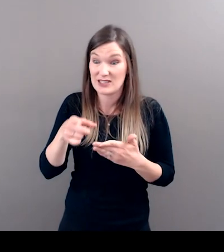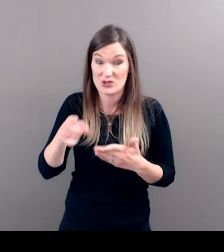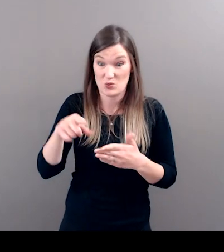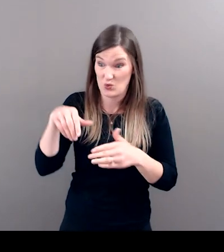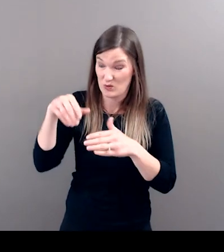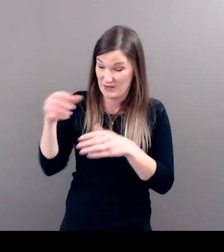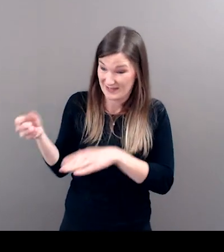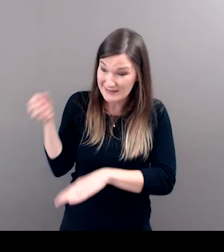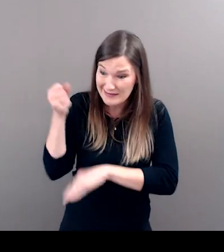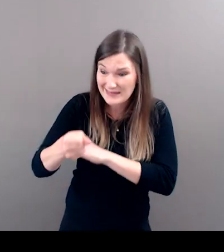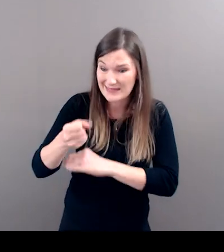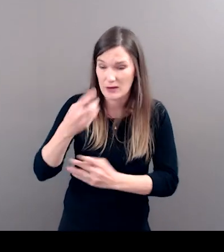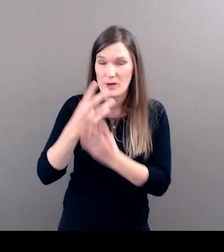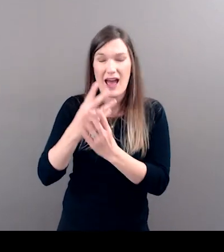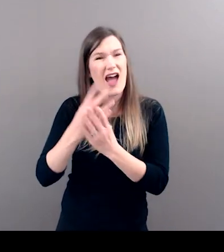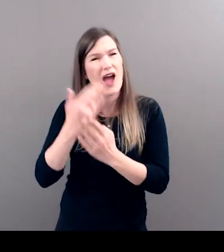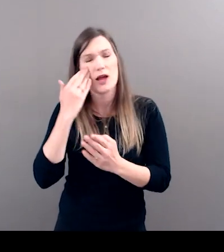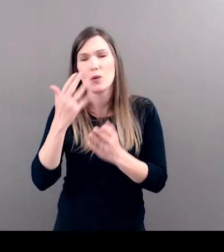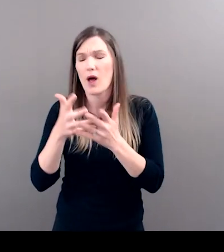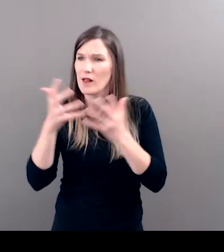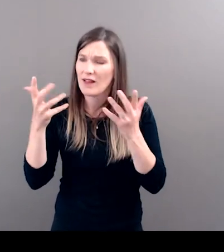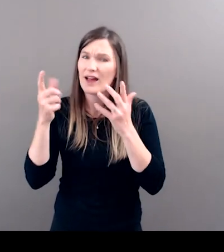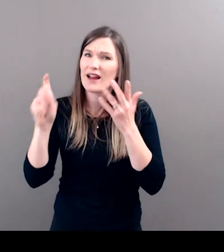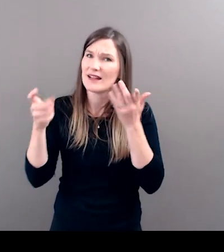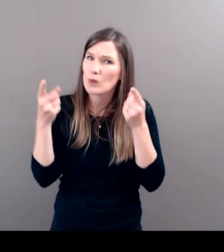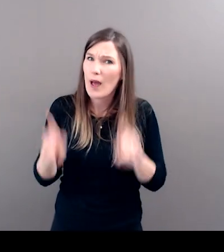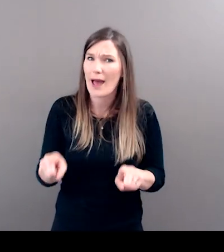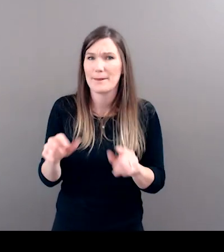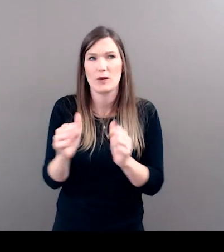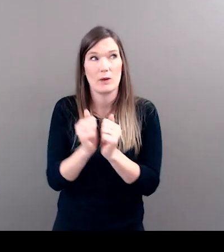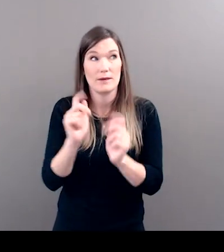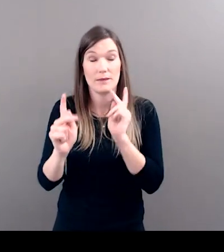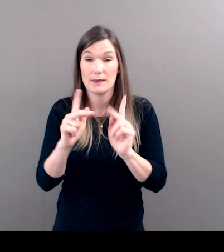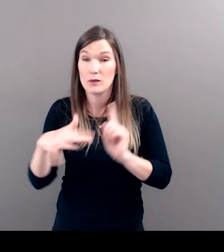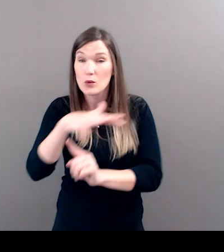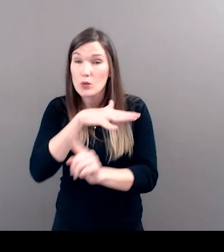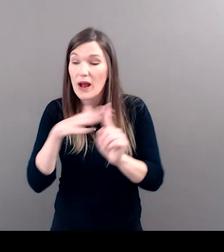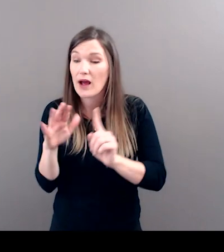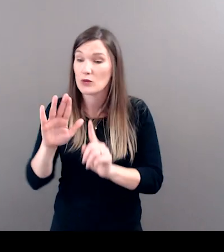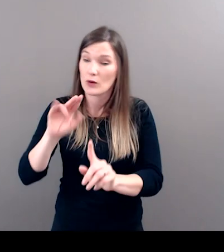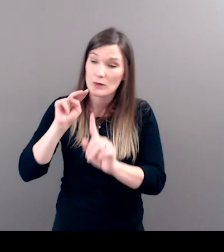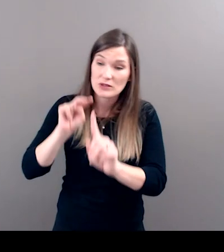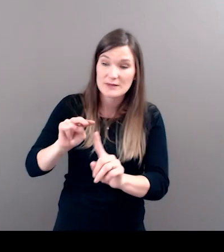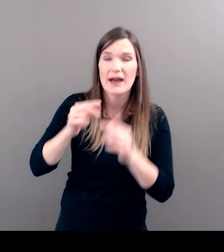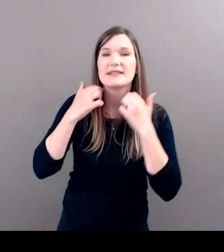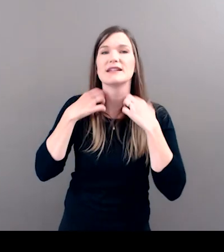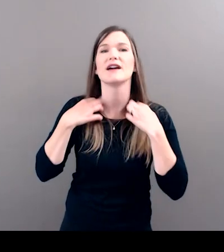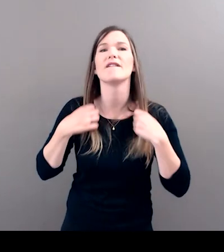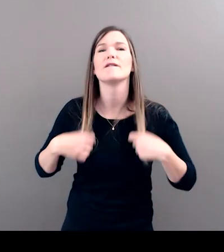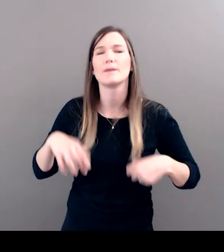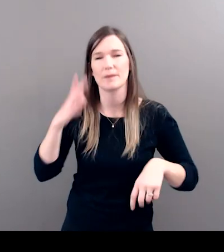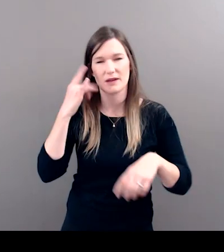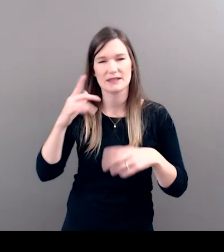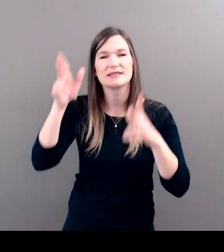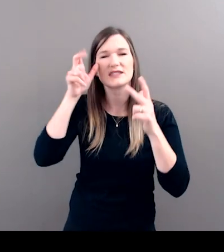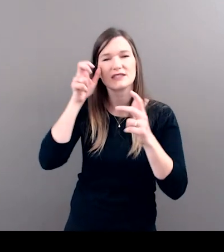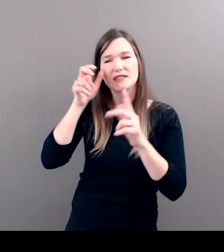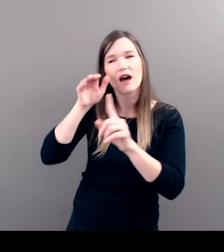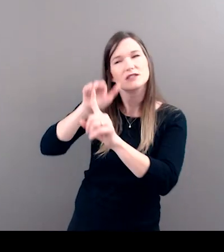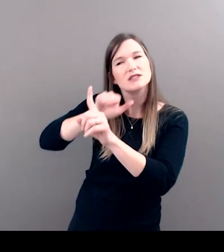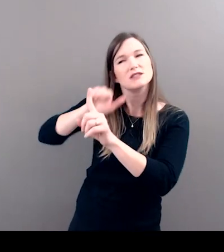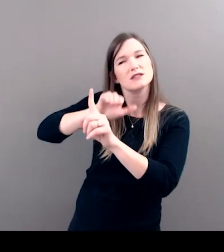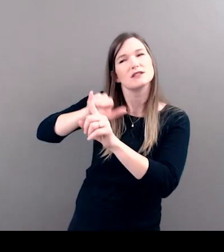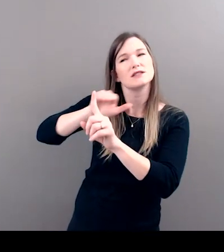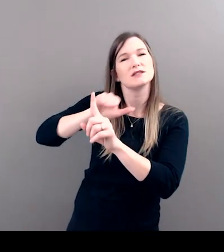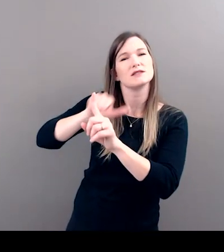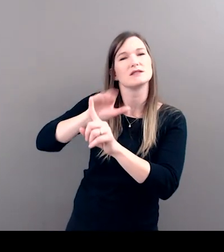has to happen in the people you're around and the perspective you have about yourself, because I know the devil will get in your head and